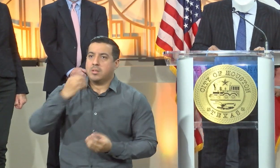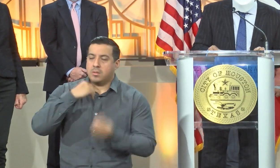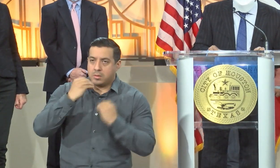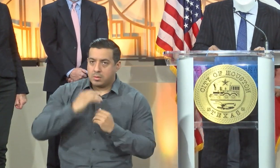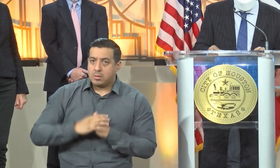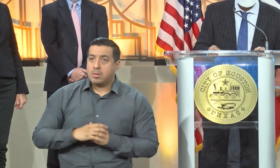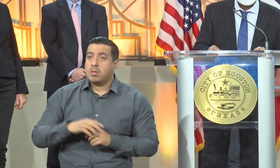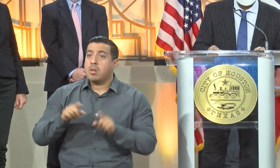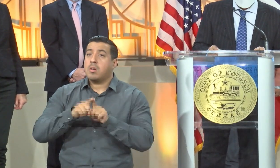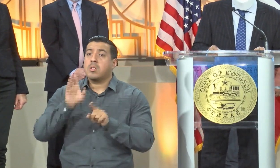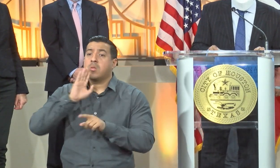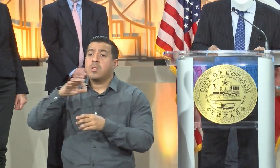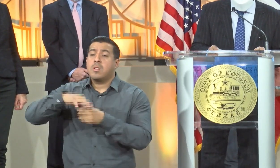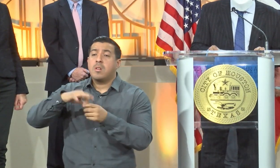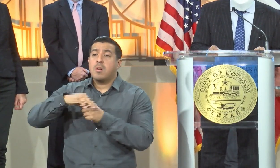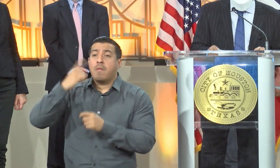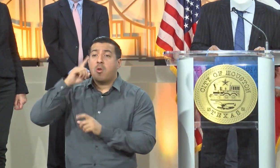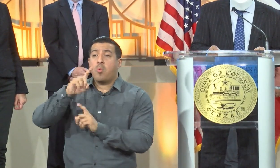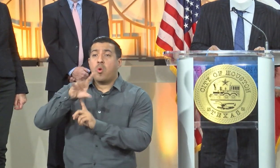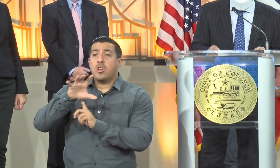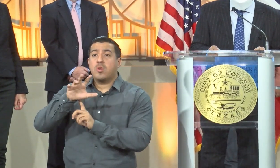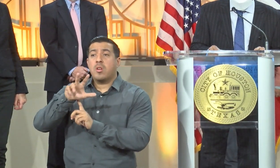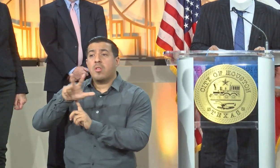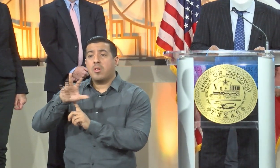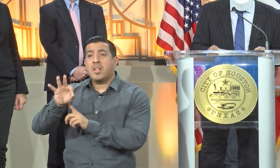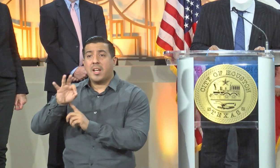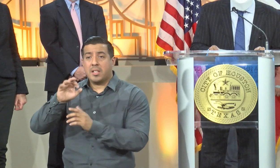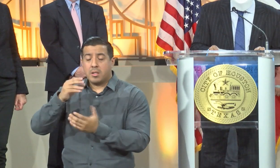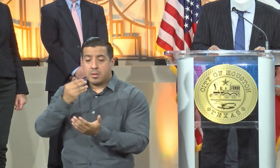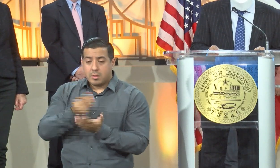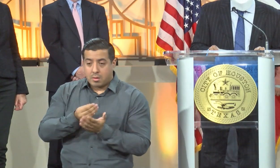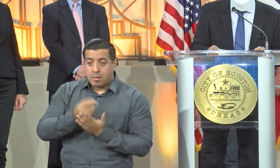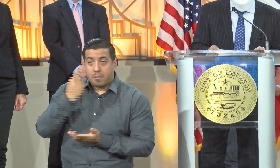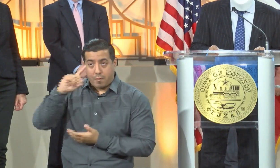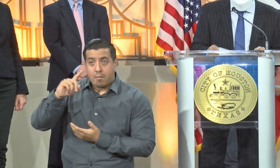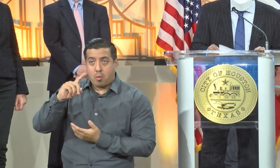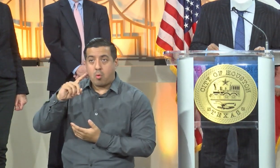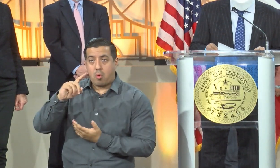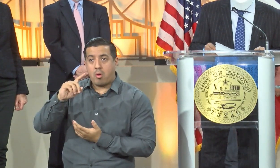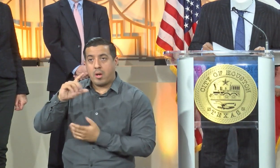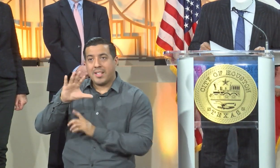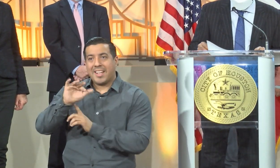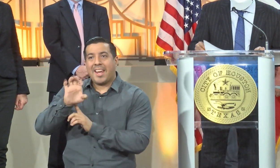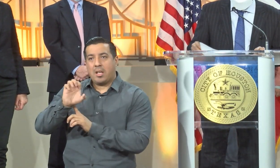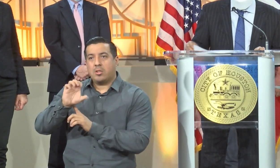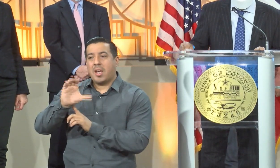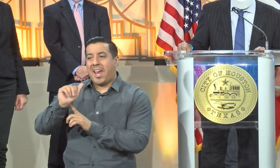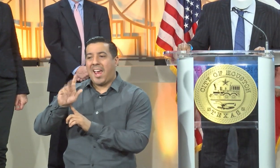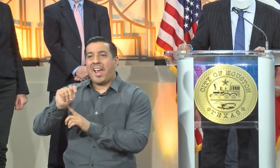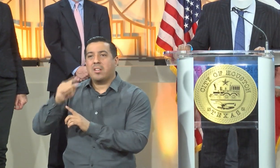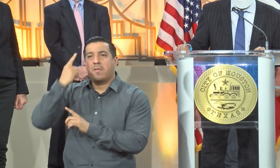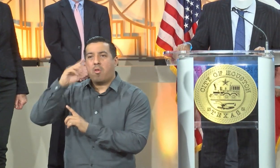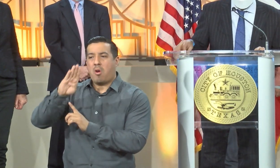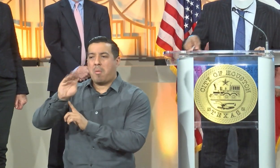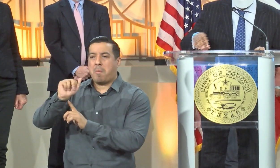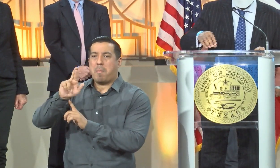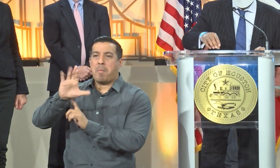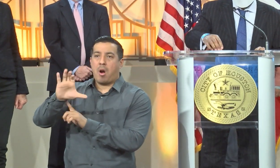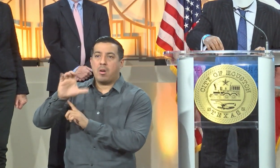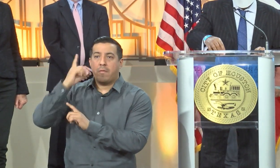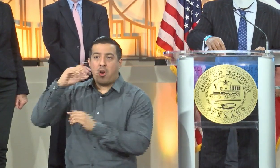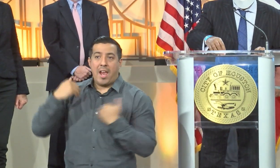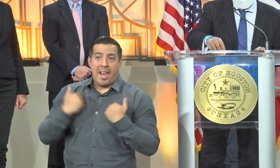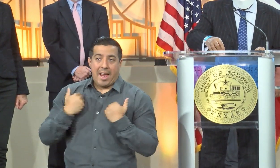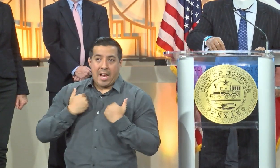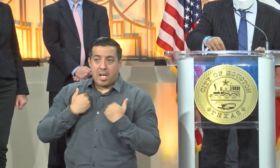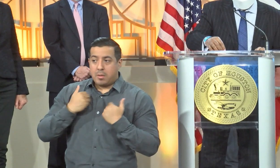providing more than $130,000 in CARES Act funding for BARC, And during the pandemic, the city's animal shelter